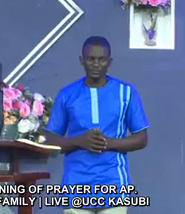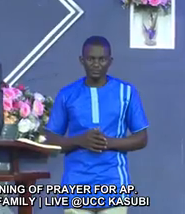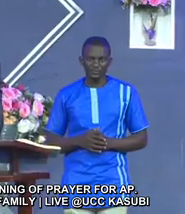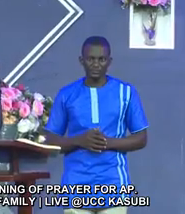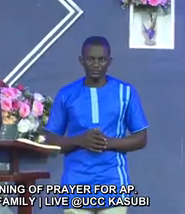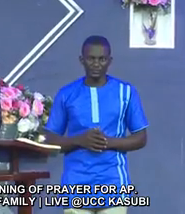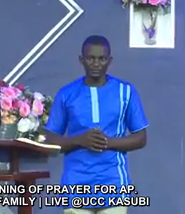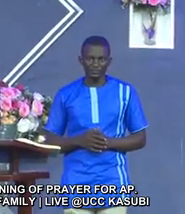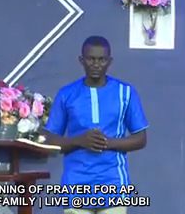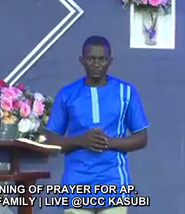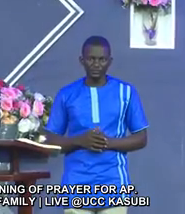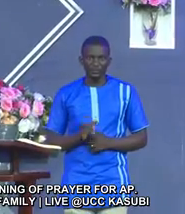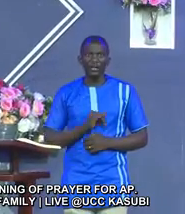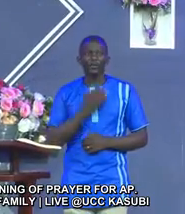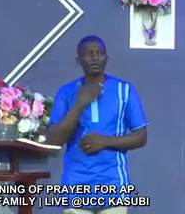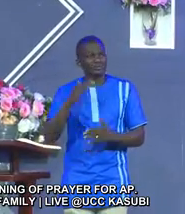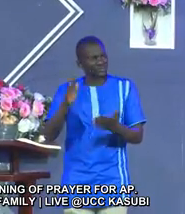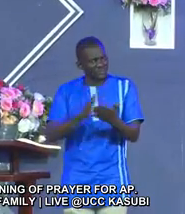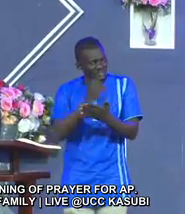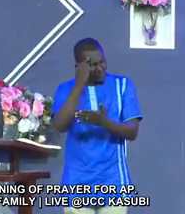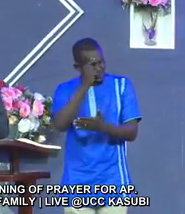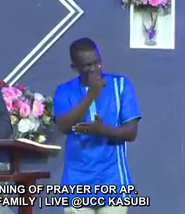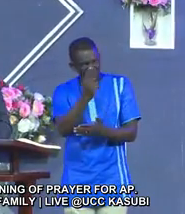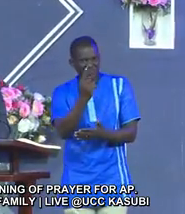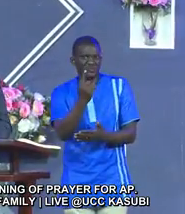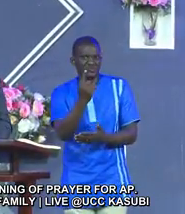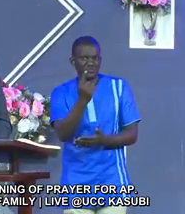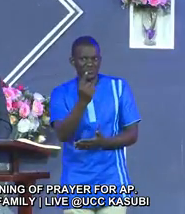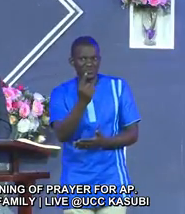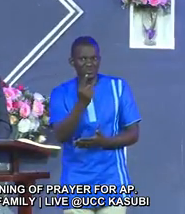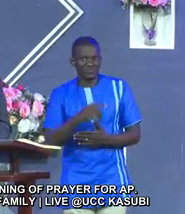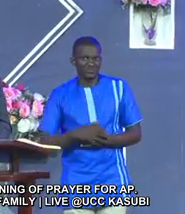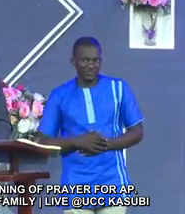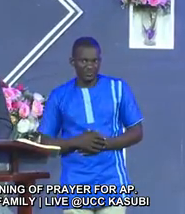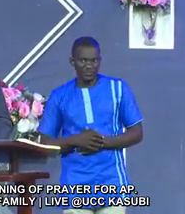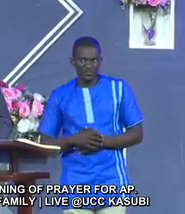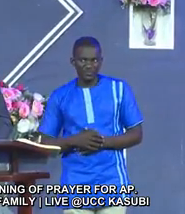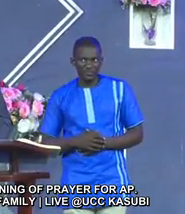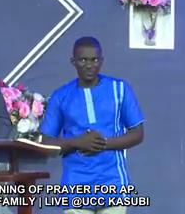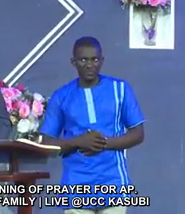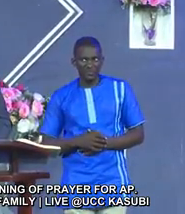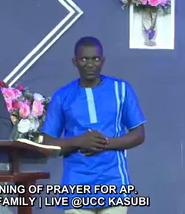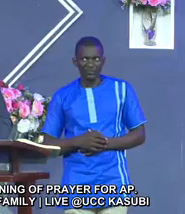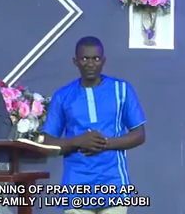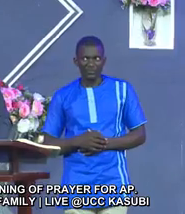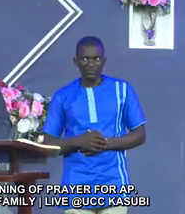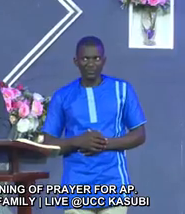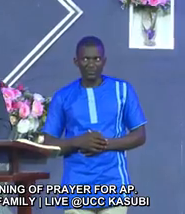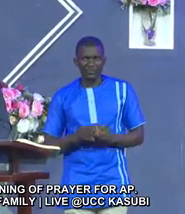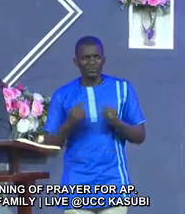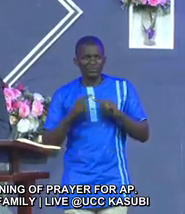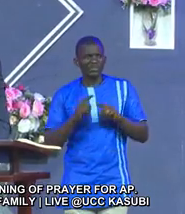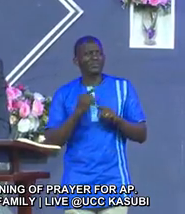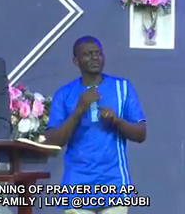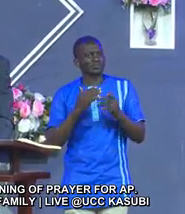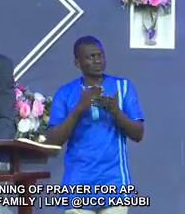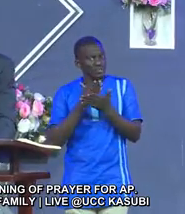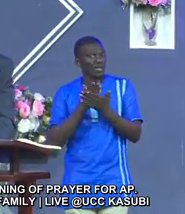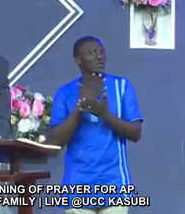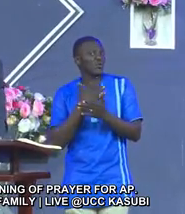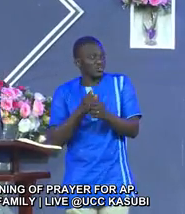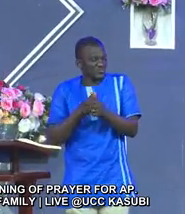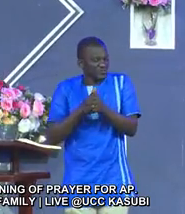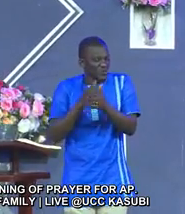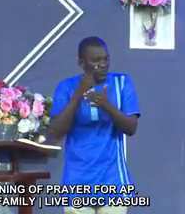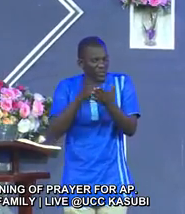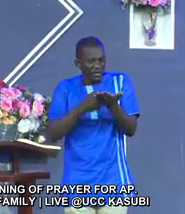Nali bayimbiddeyo chorus. I would sing a chorus for you. Njagala nnyo okugoberera ebyo omwoyo by'ateeka mu mutima gwange.